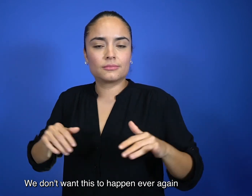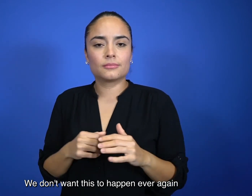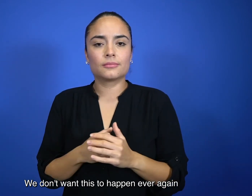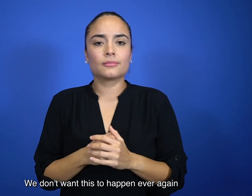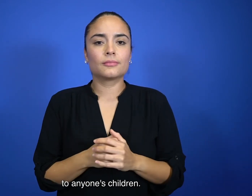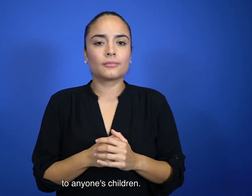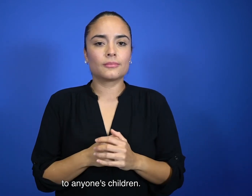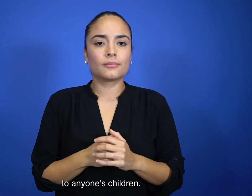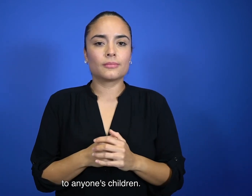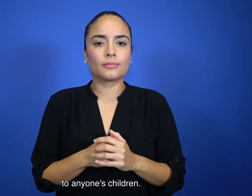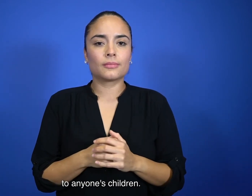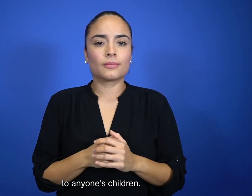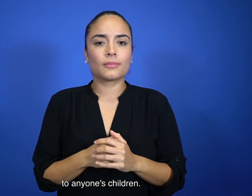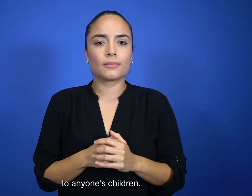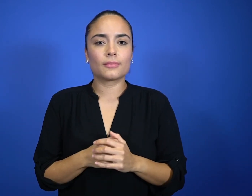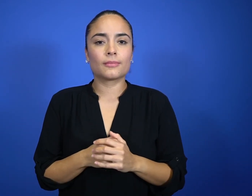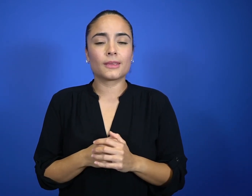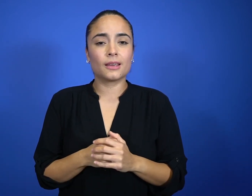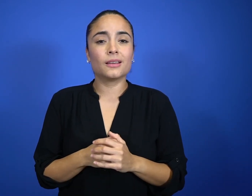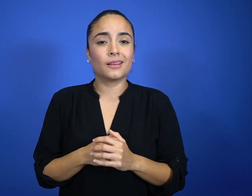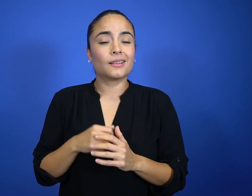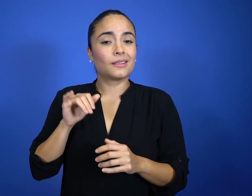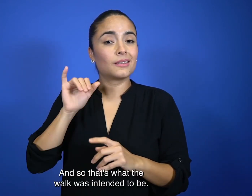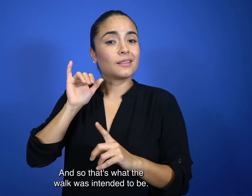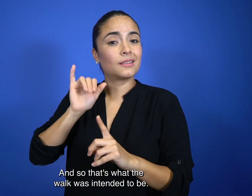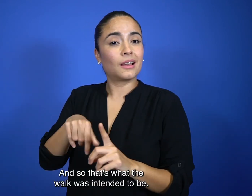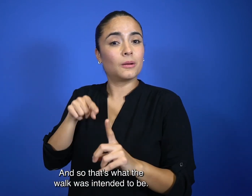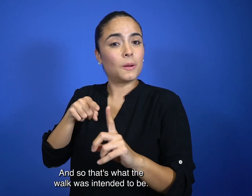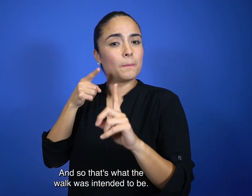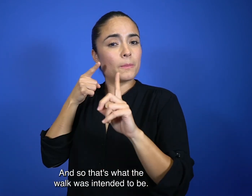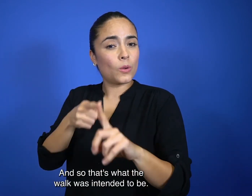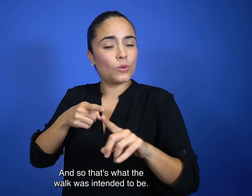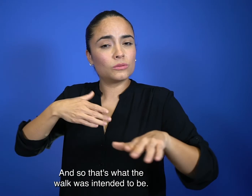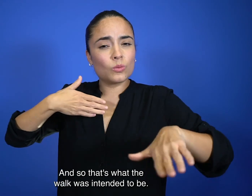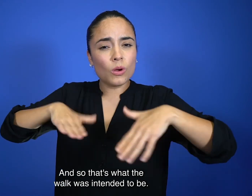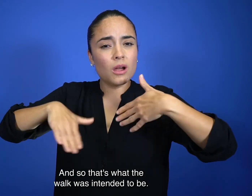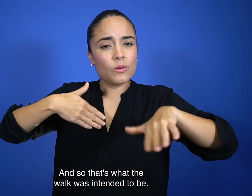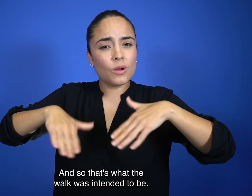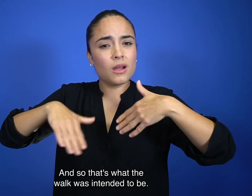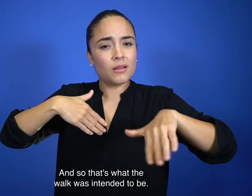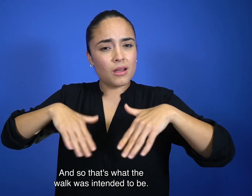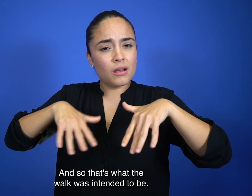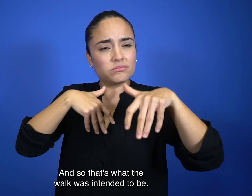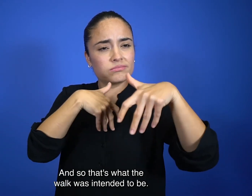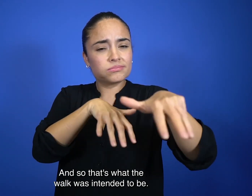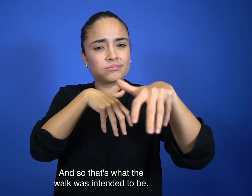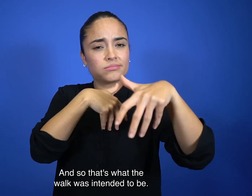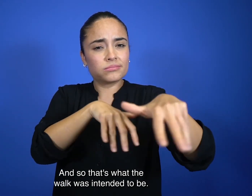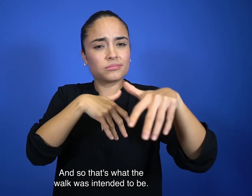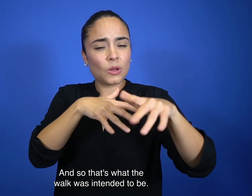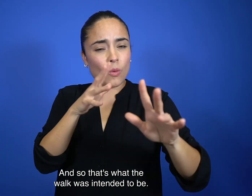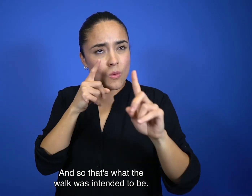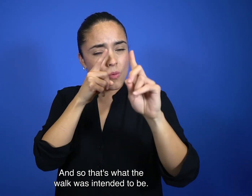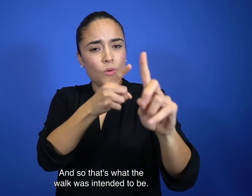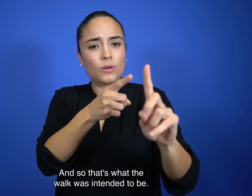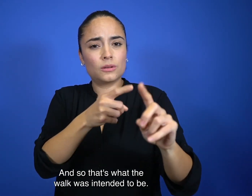again to anyone's children. And so that's what the walk was intended to be.